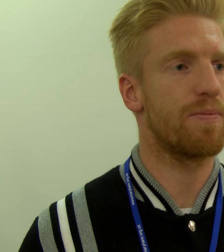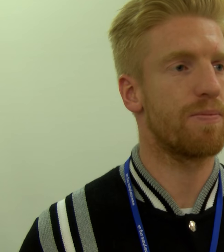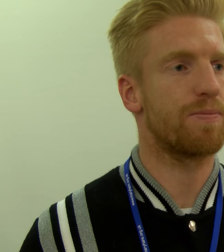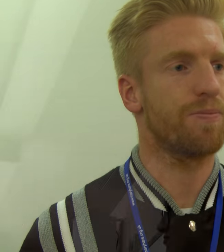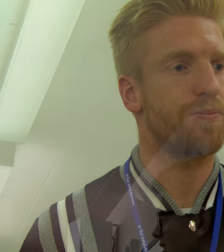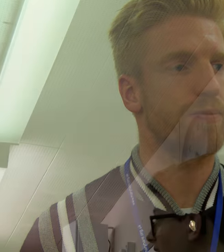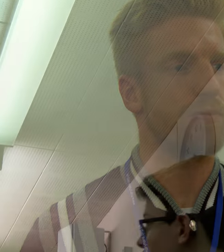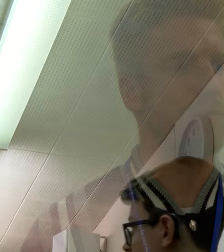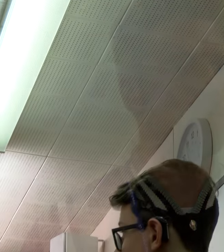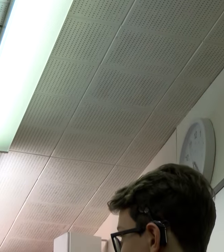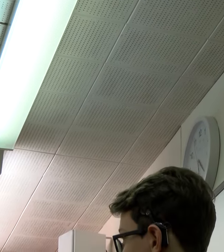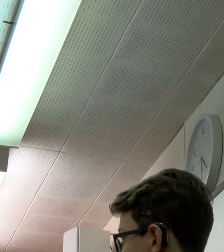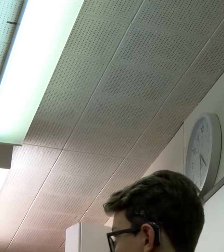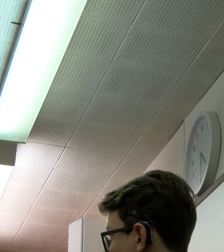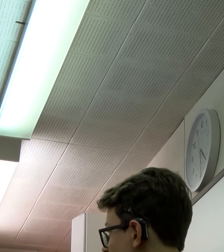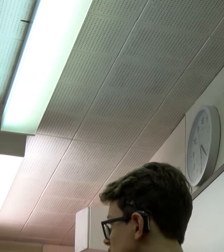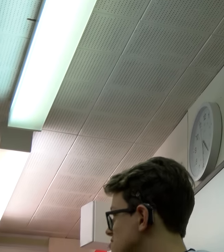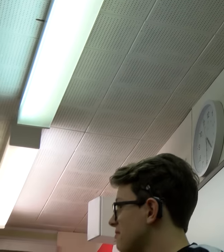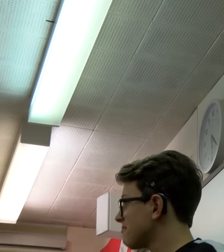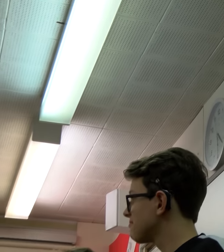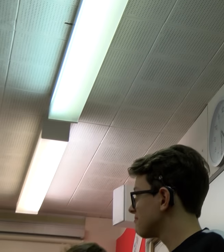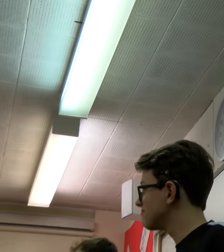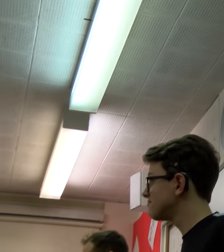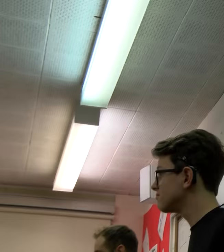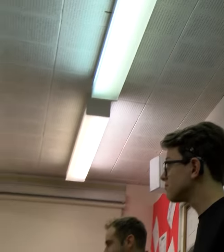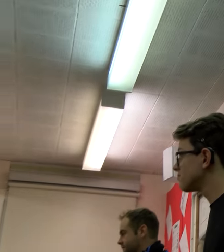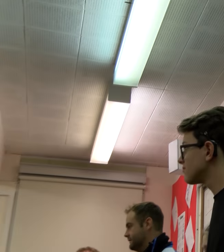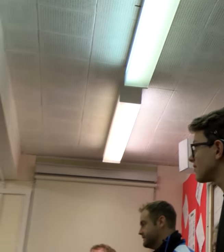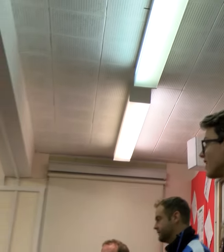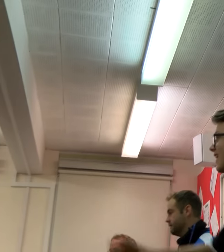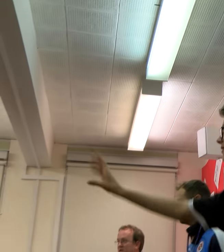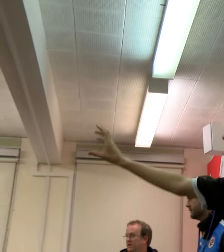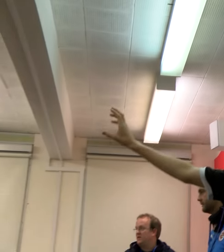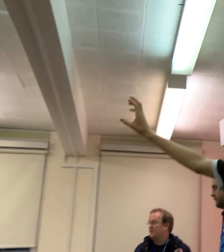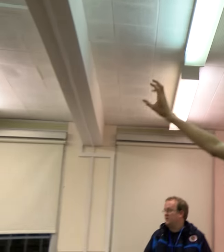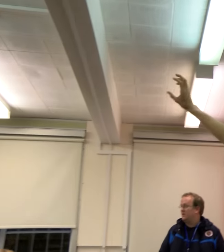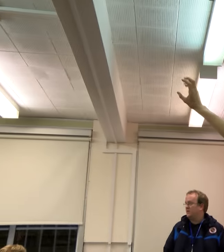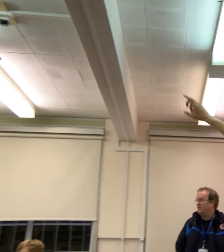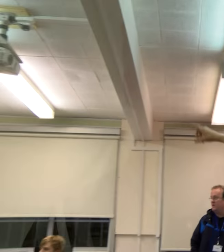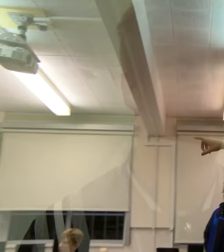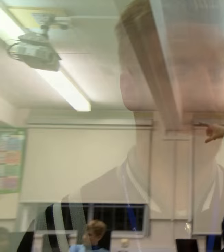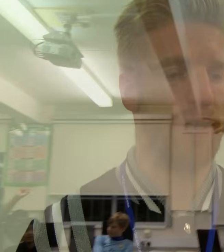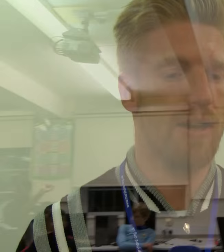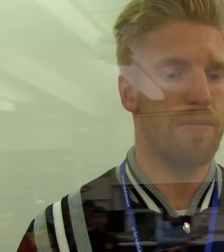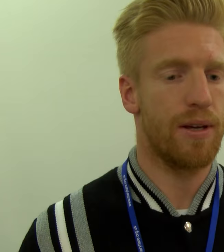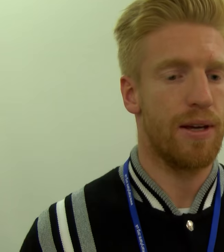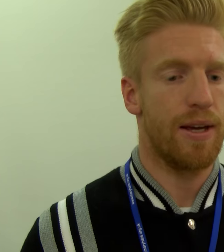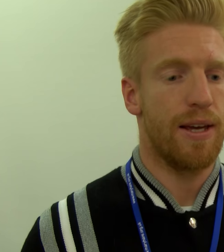that information. How important do you think it is for a club like Reading to be so heavily involved in the community? Yeah it's good yeah it's great,